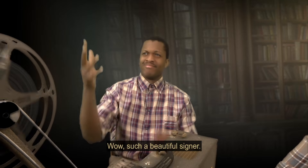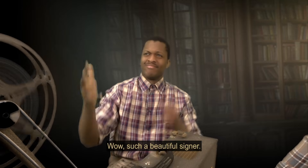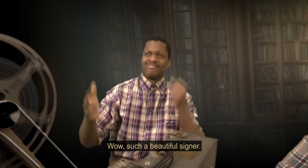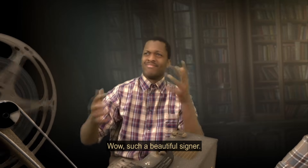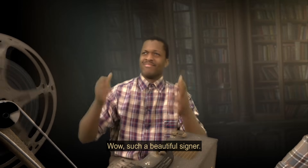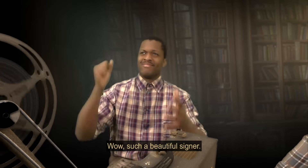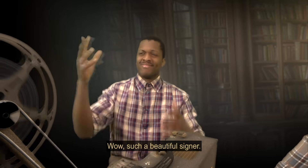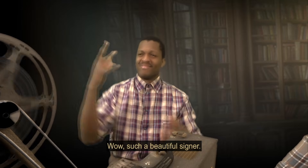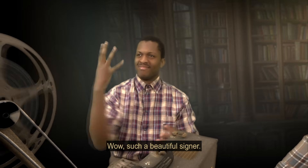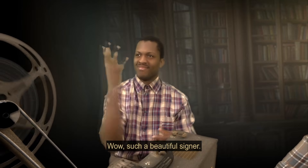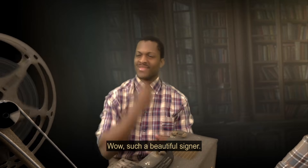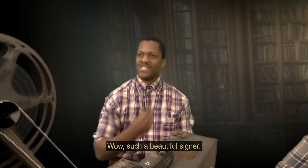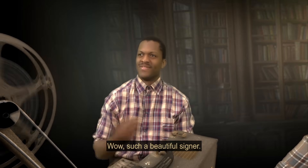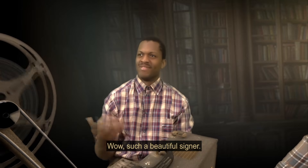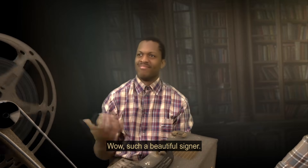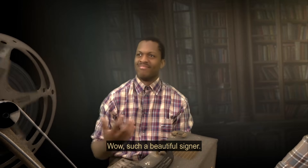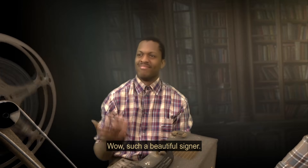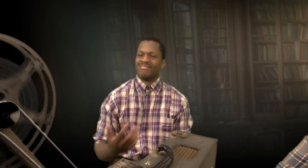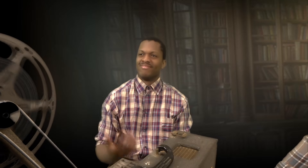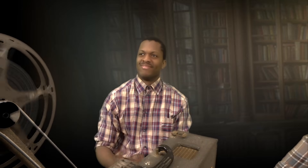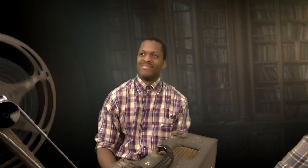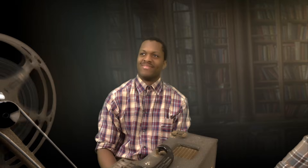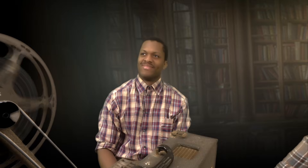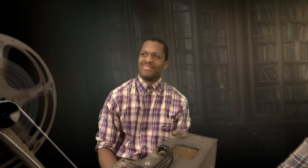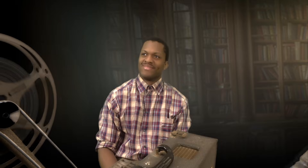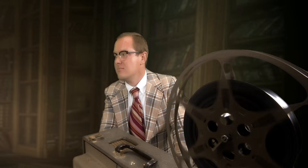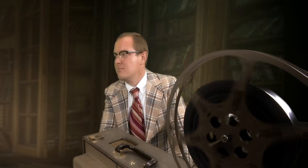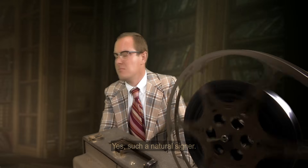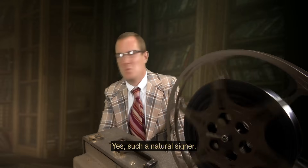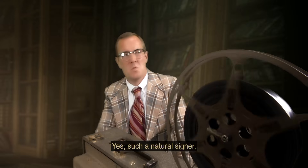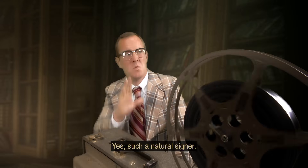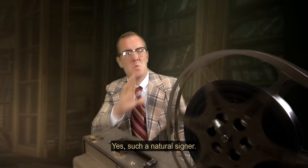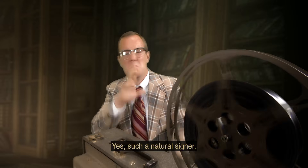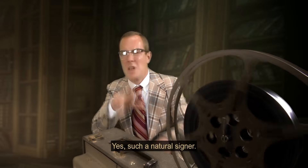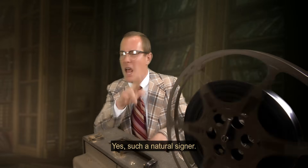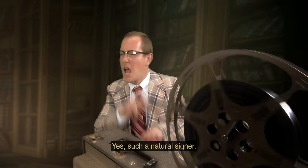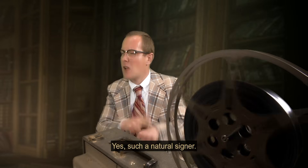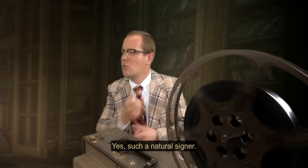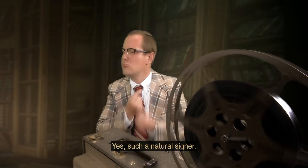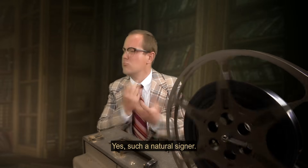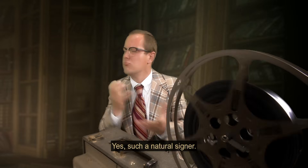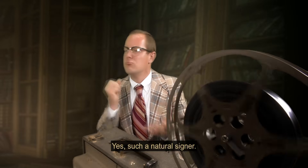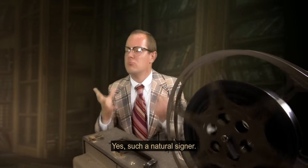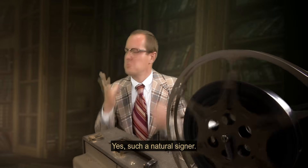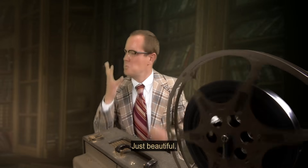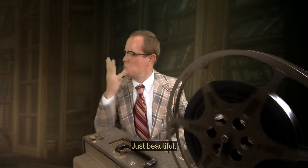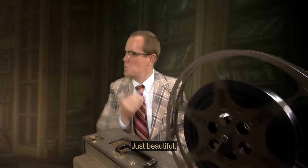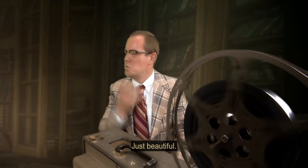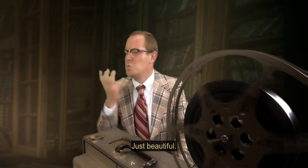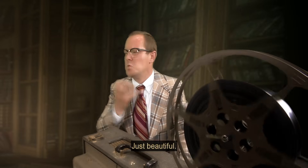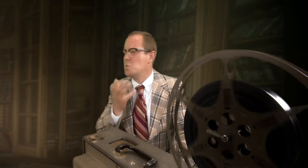Wow, such a beautiful signer. Yeah, such a natural signer, just beautiful.